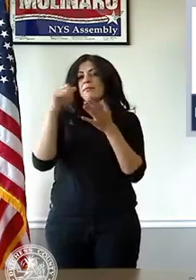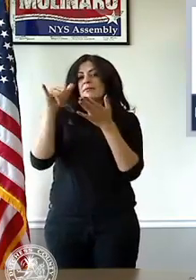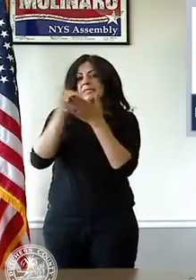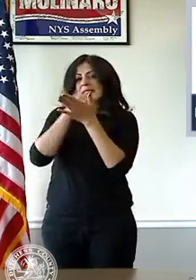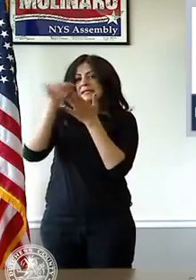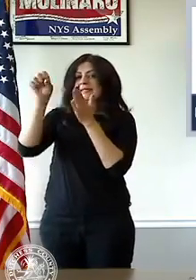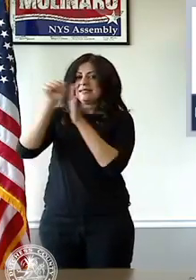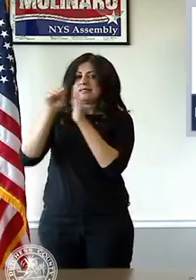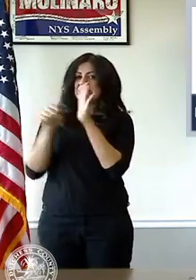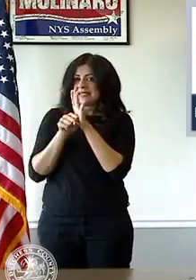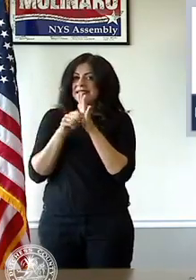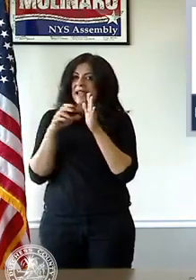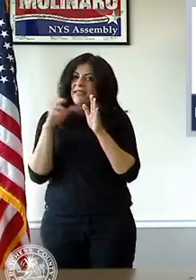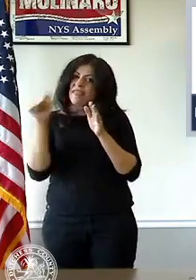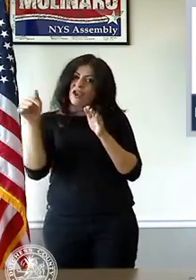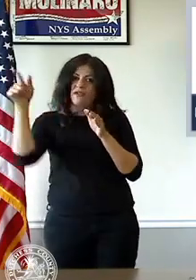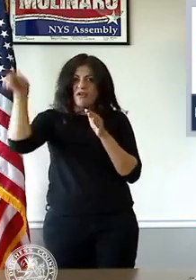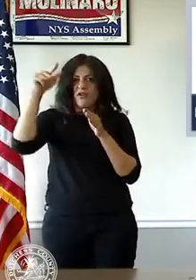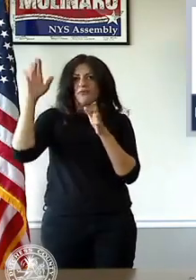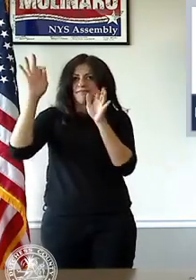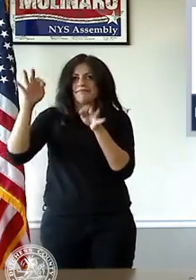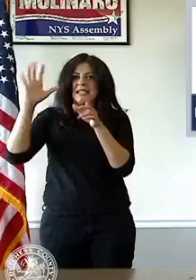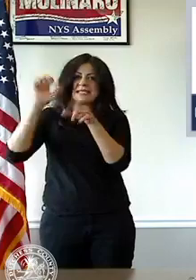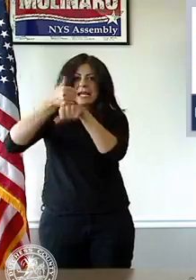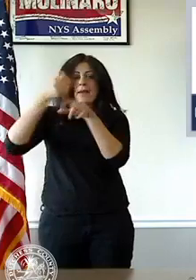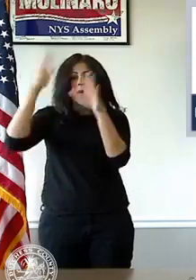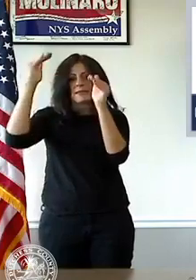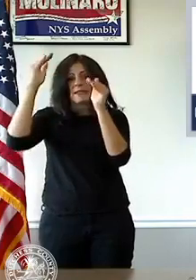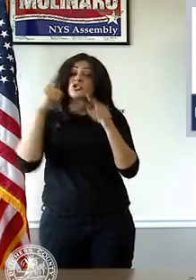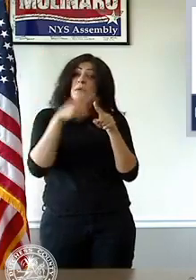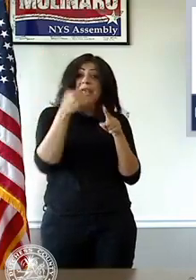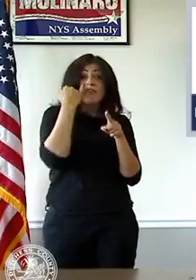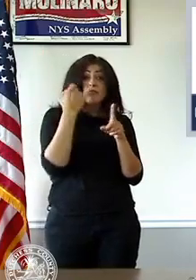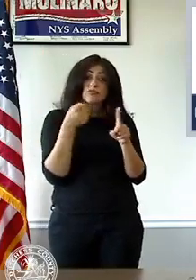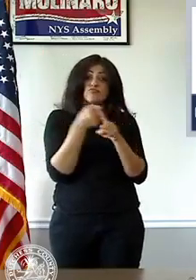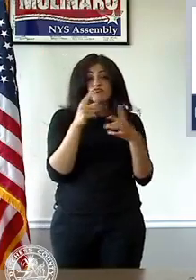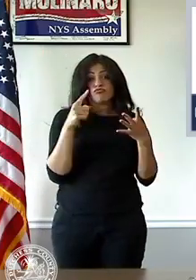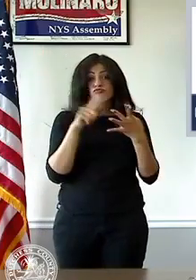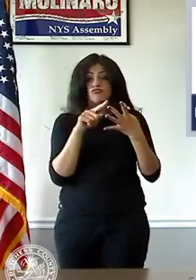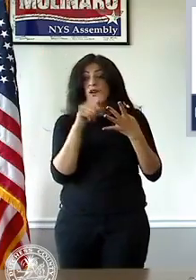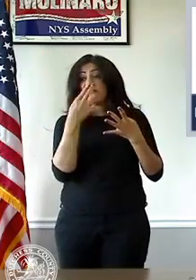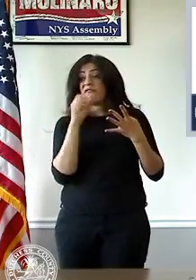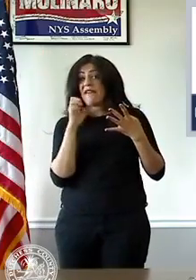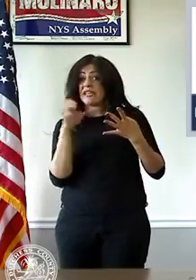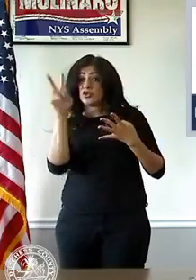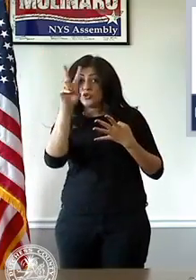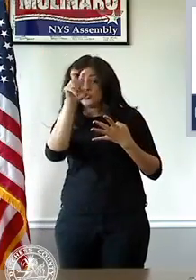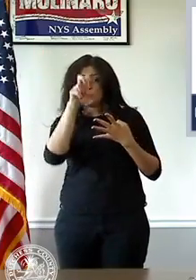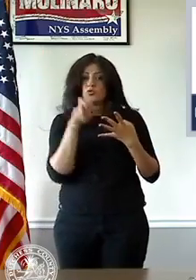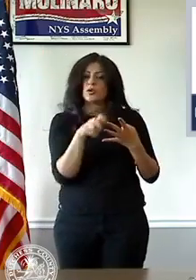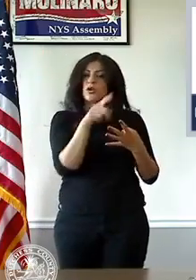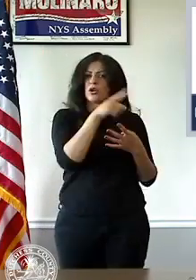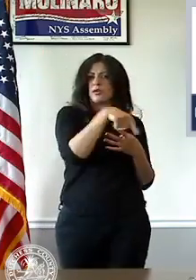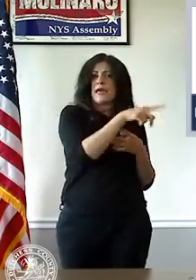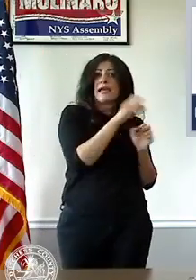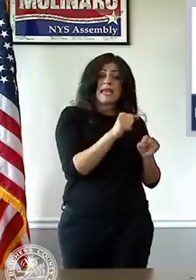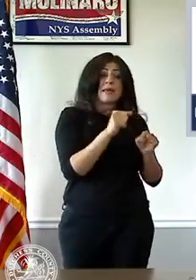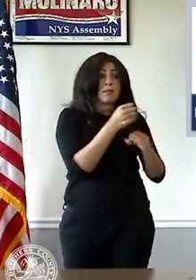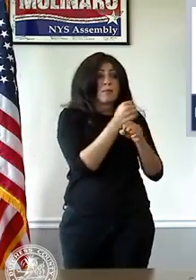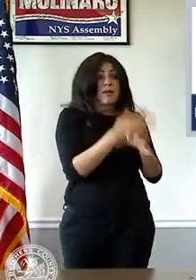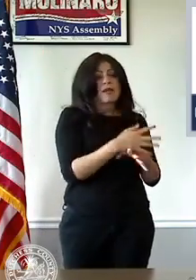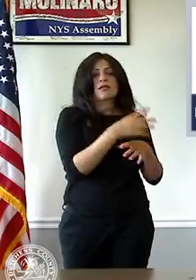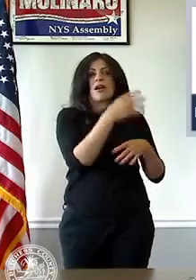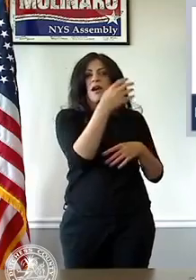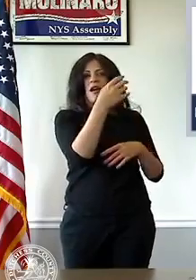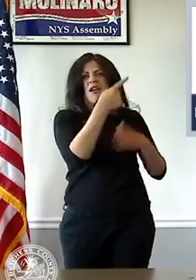currently. But if we get to Phase 2, which would be Tuesday, then being prepared to come to work Monday into